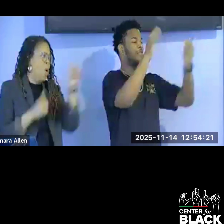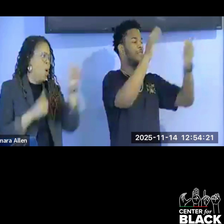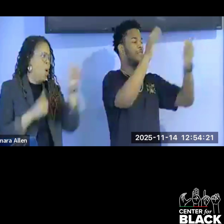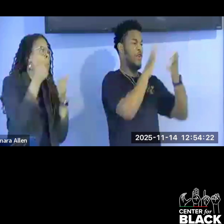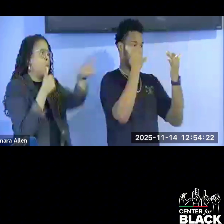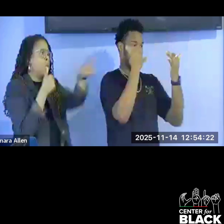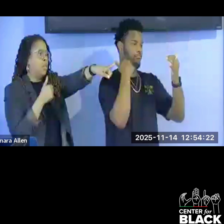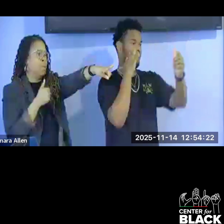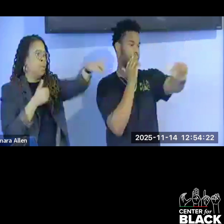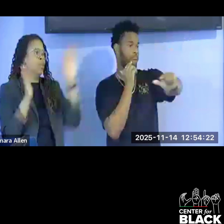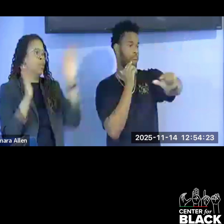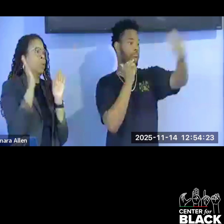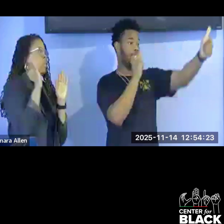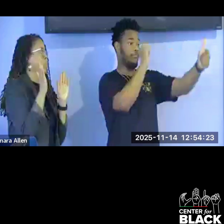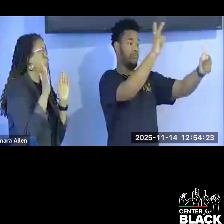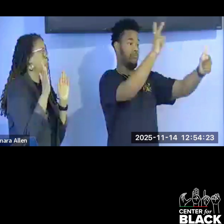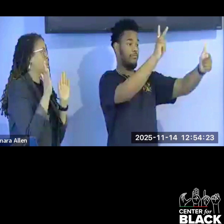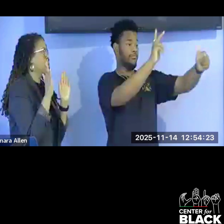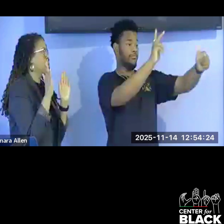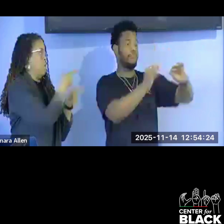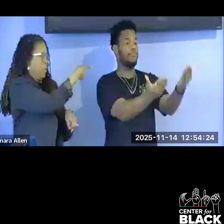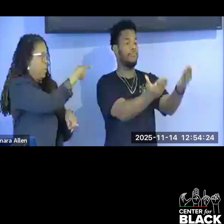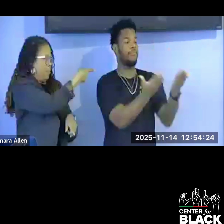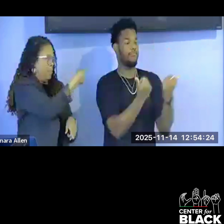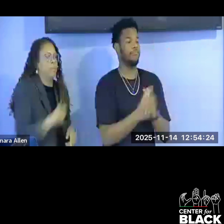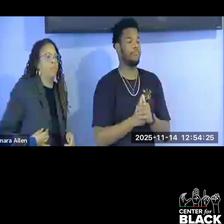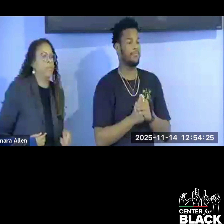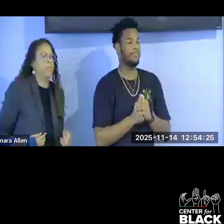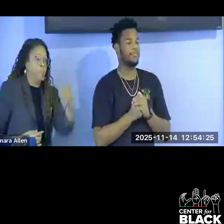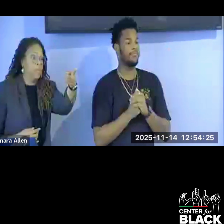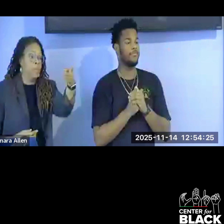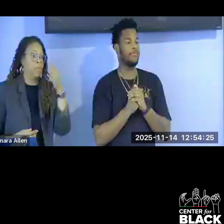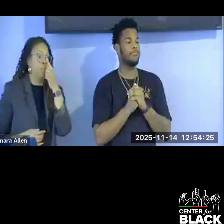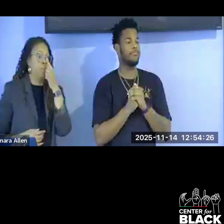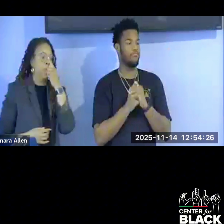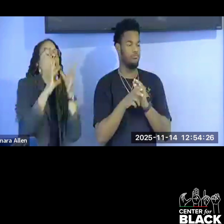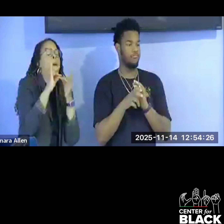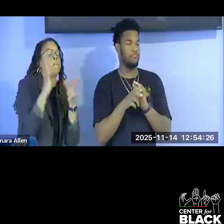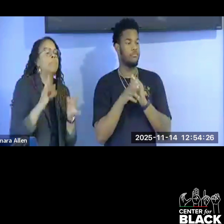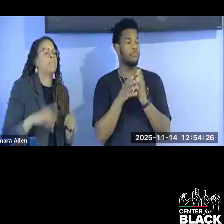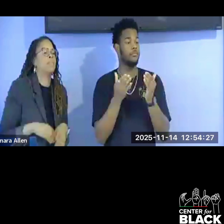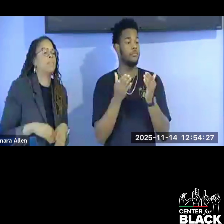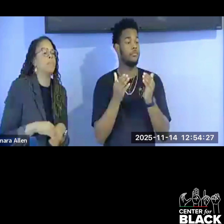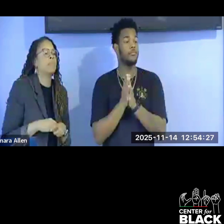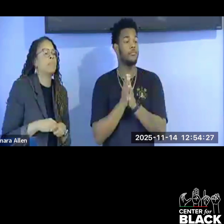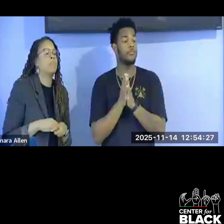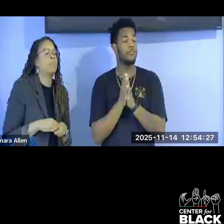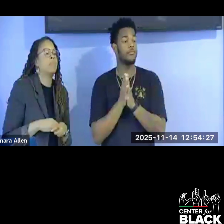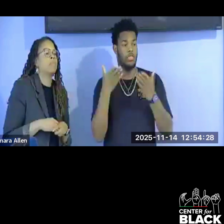I have 2 questions here in the room, so we're trying to figure out the turn taking.